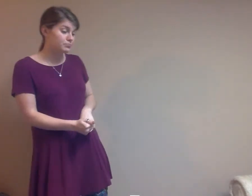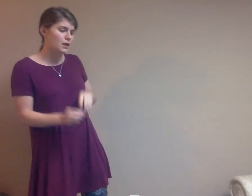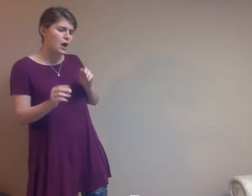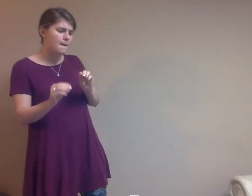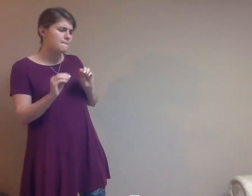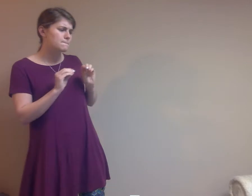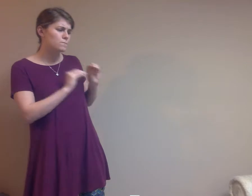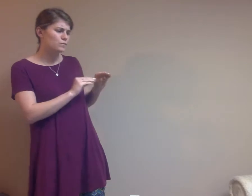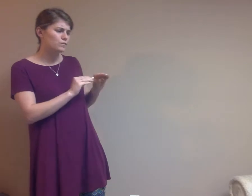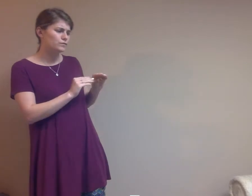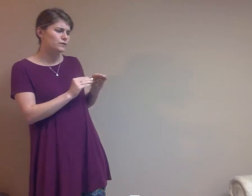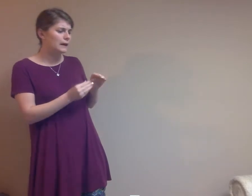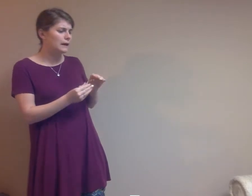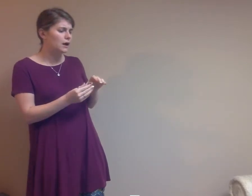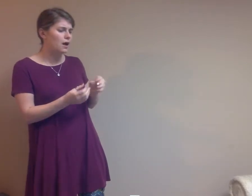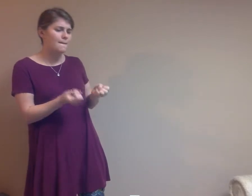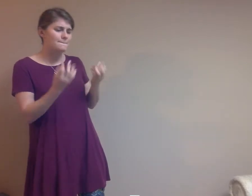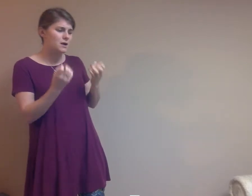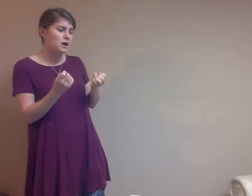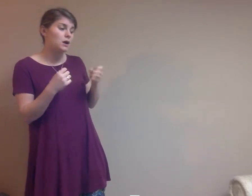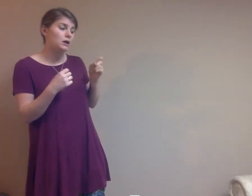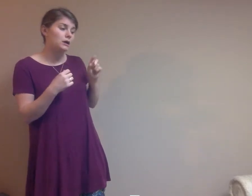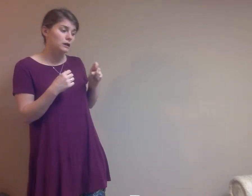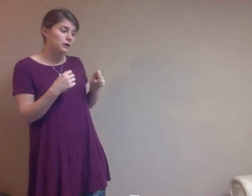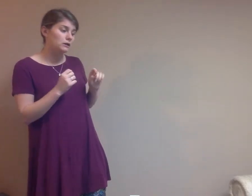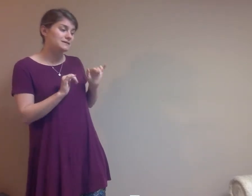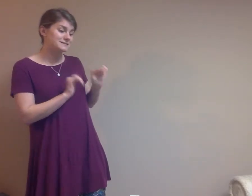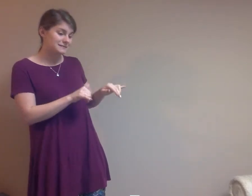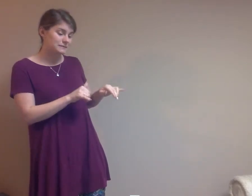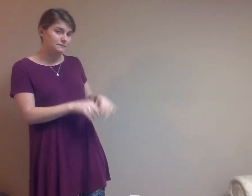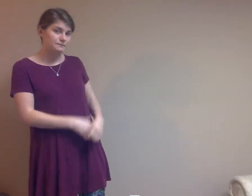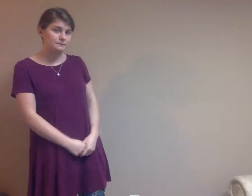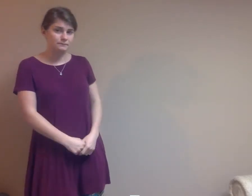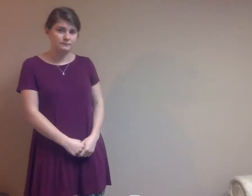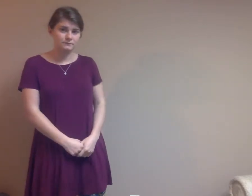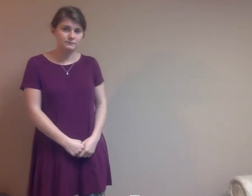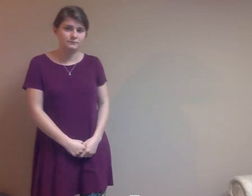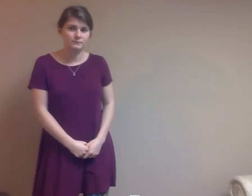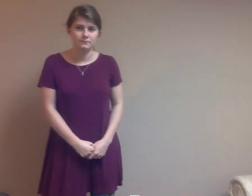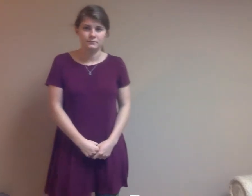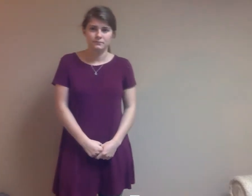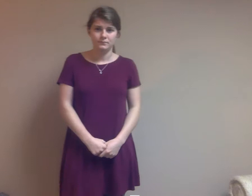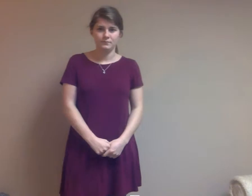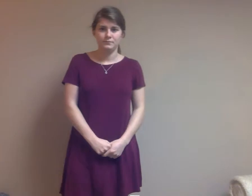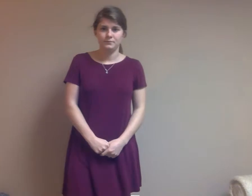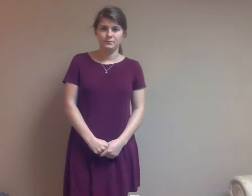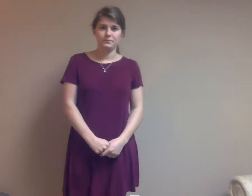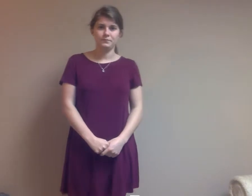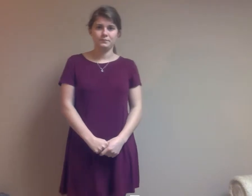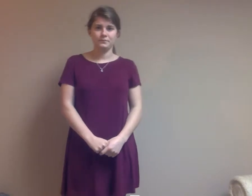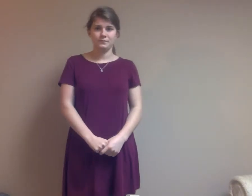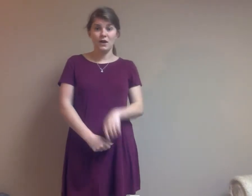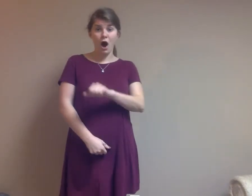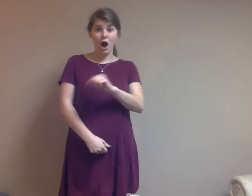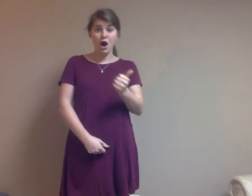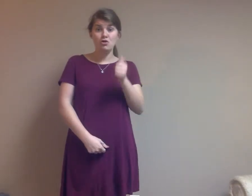April's other new dorm mate is Lottie. Her dad went to boarding school from a young age. He's keen that his daughter should do the